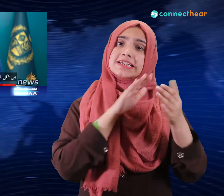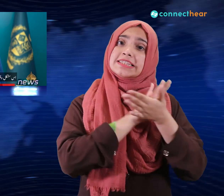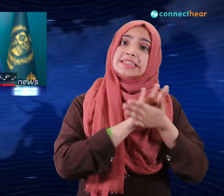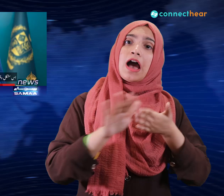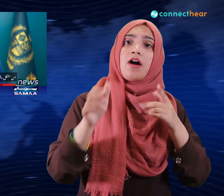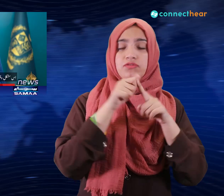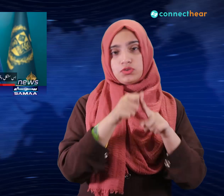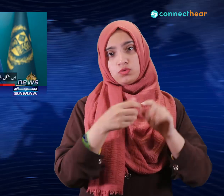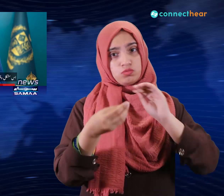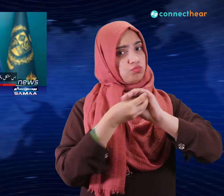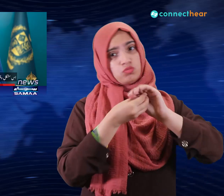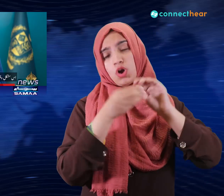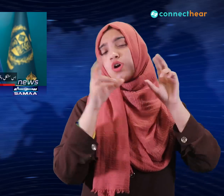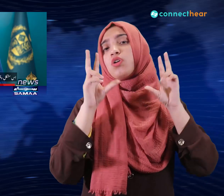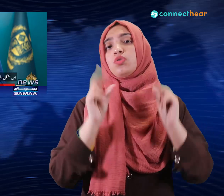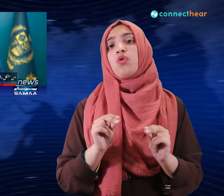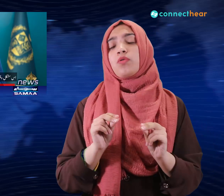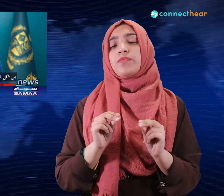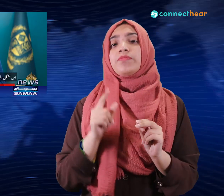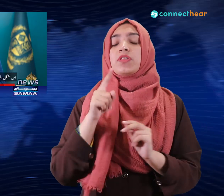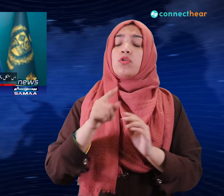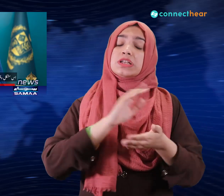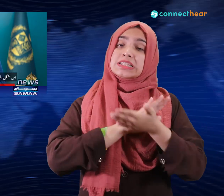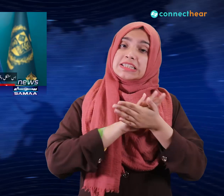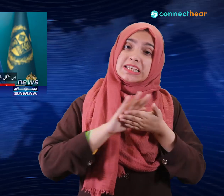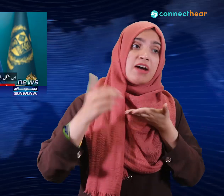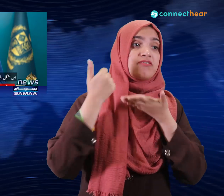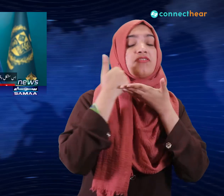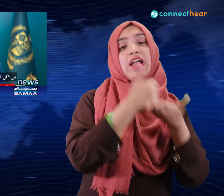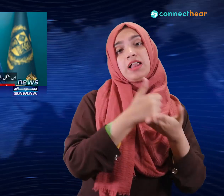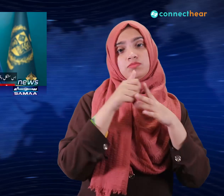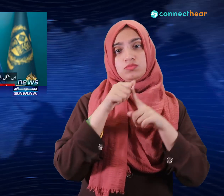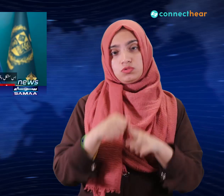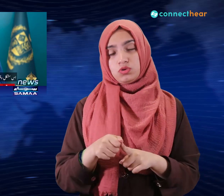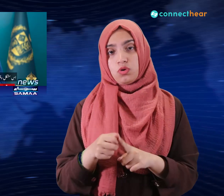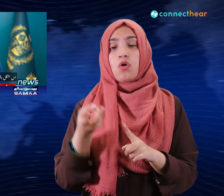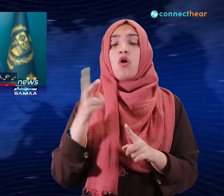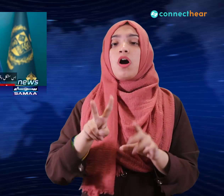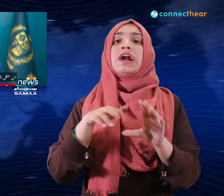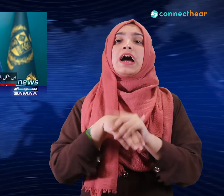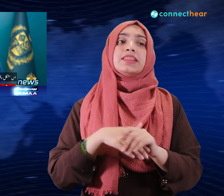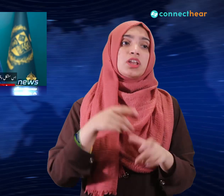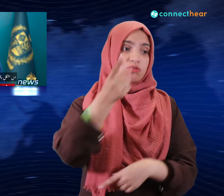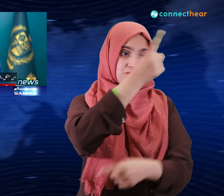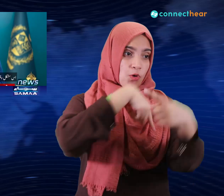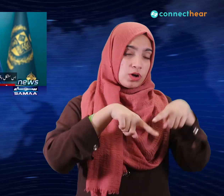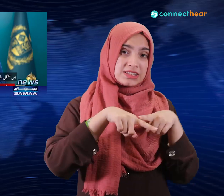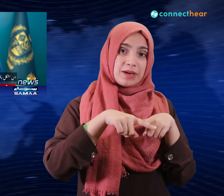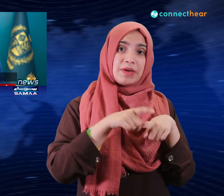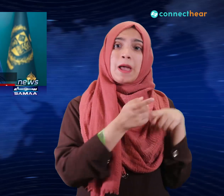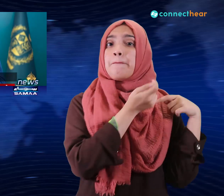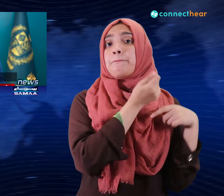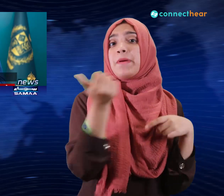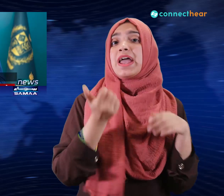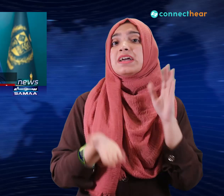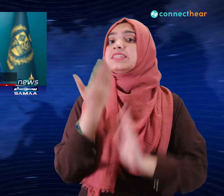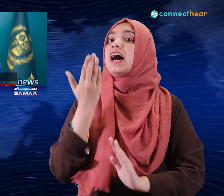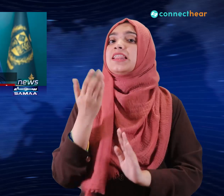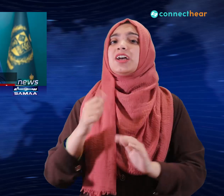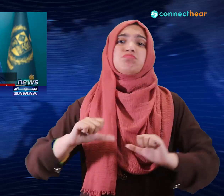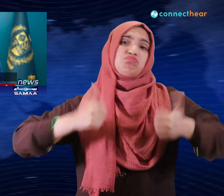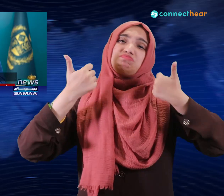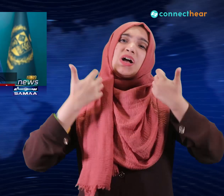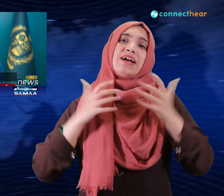this critical time, commitments made to provide concessional and grant finance to developing